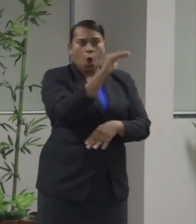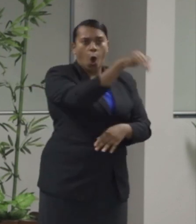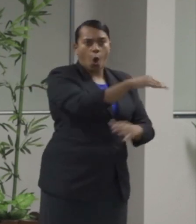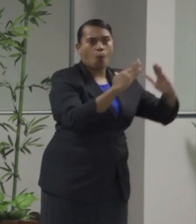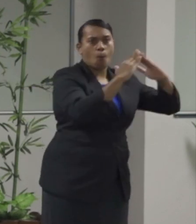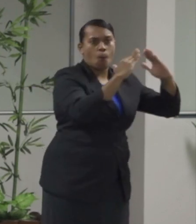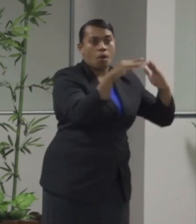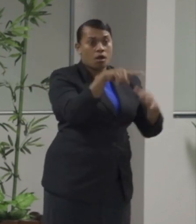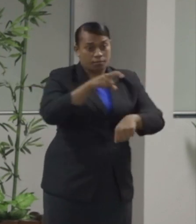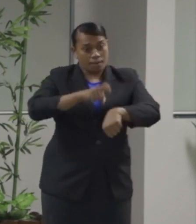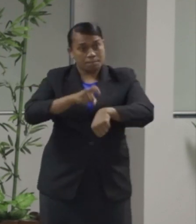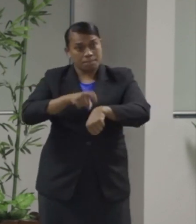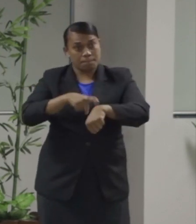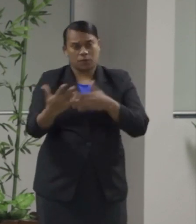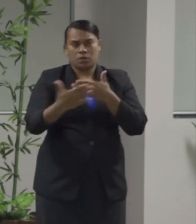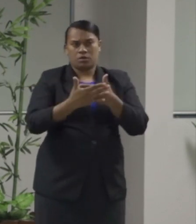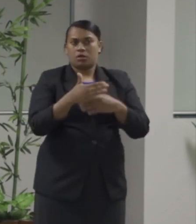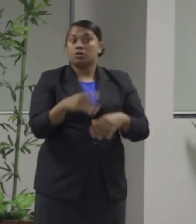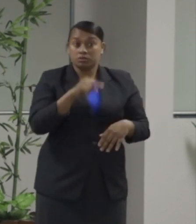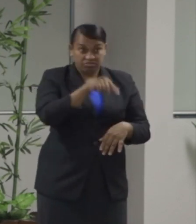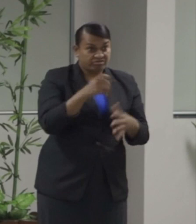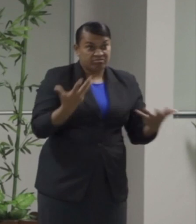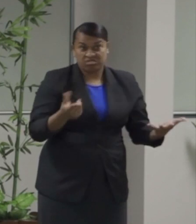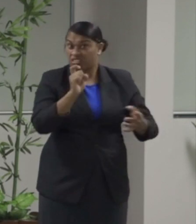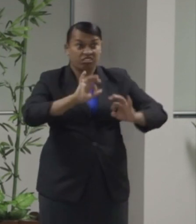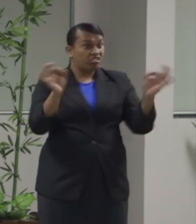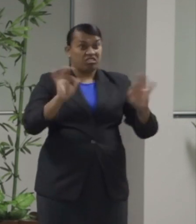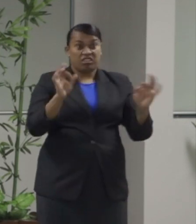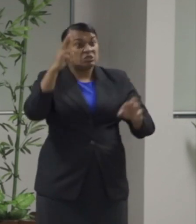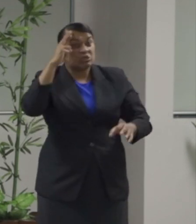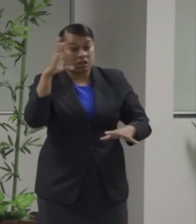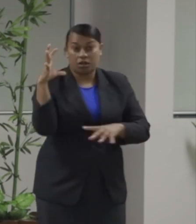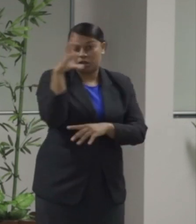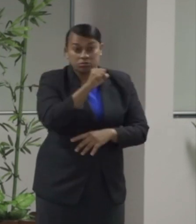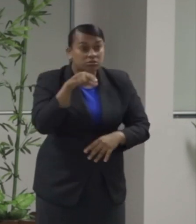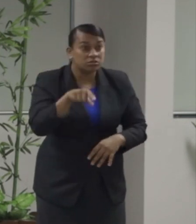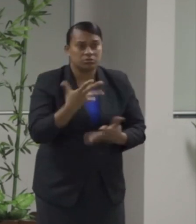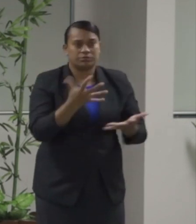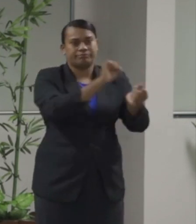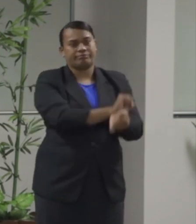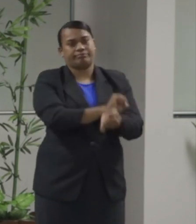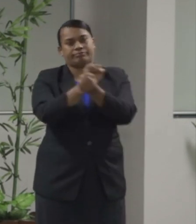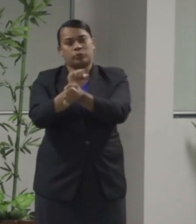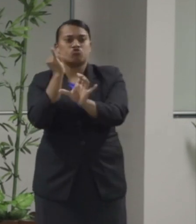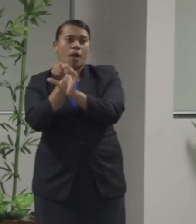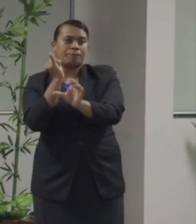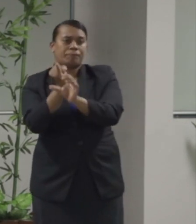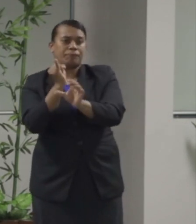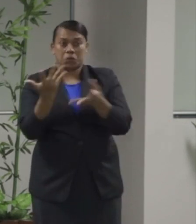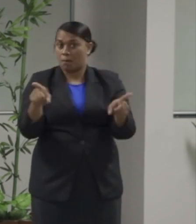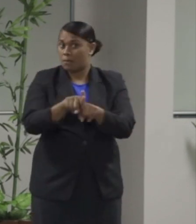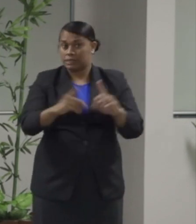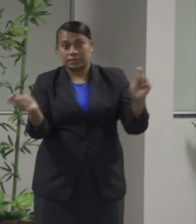curfew. If you're caught out without a valid reason, you'll face serious consequences. This is